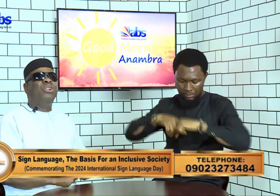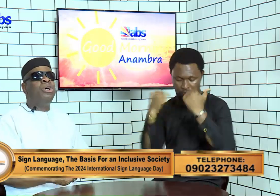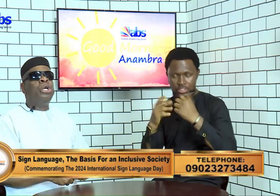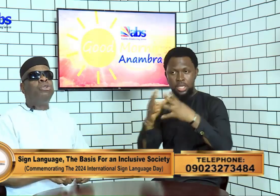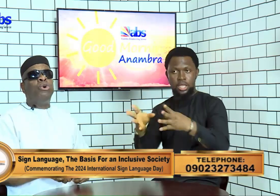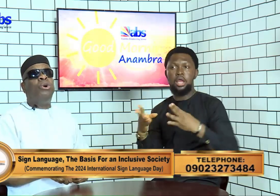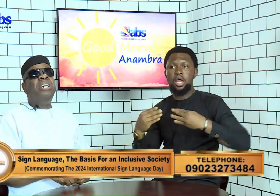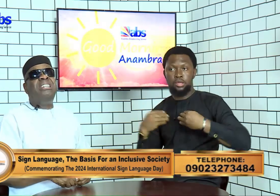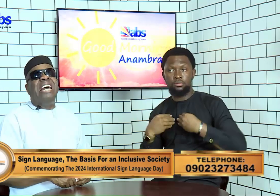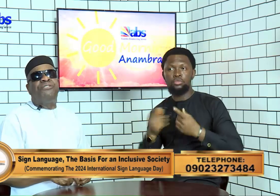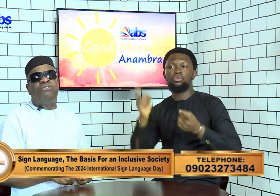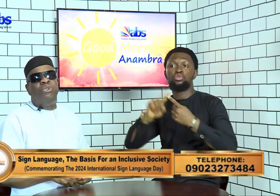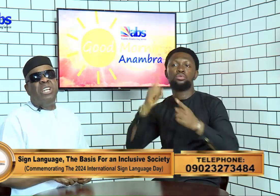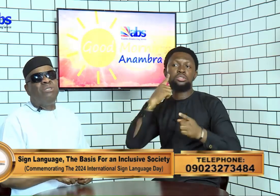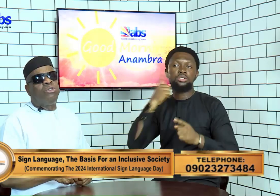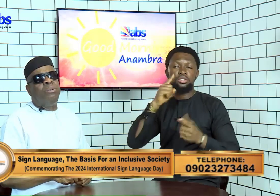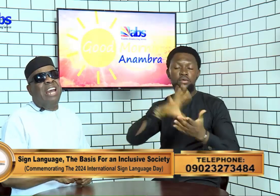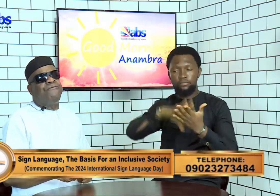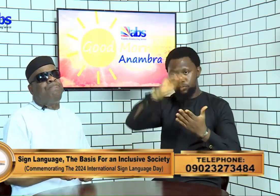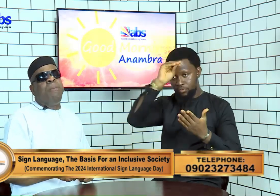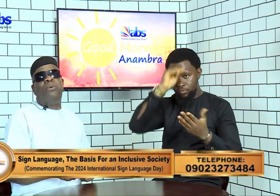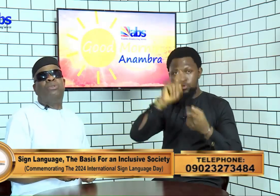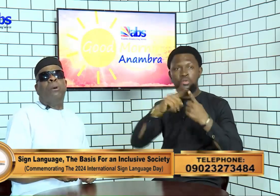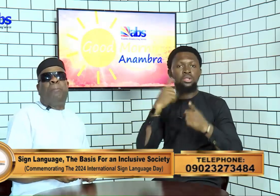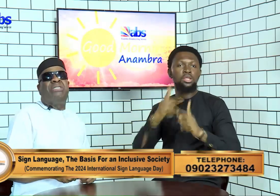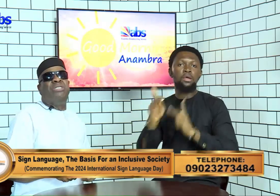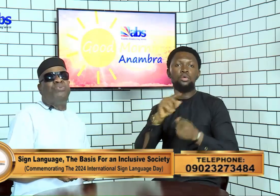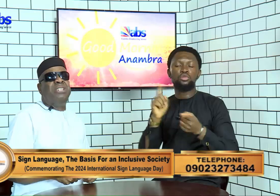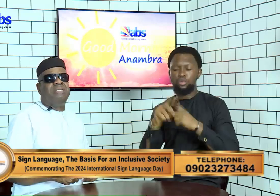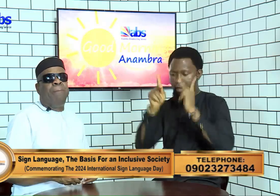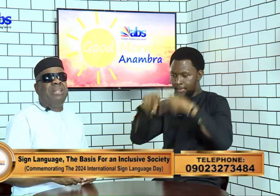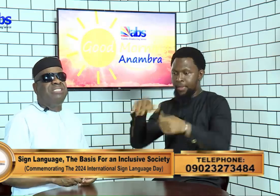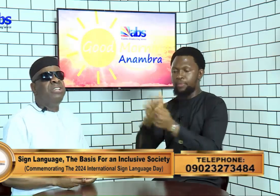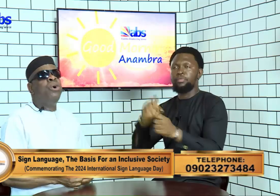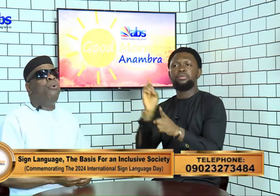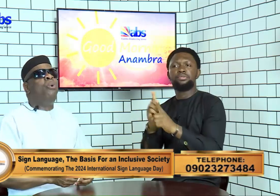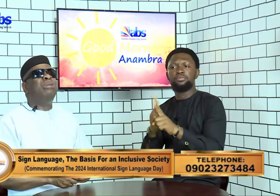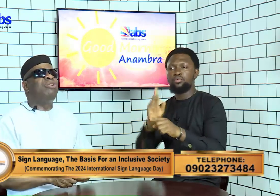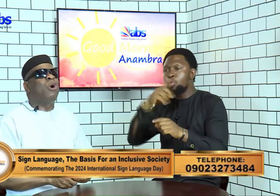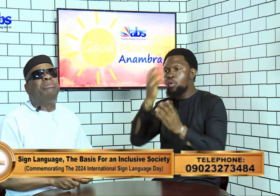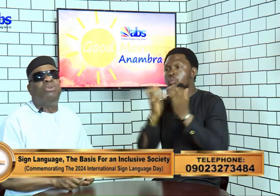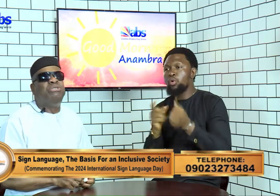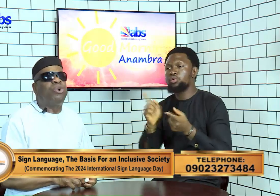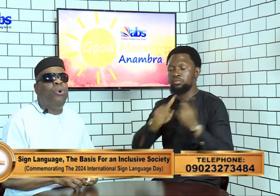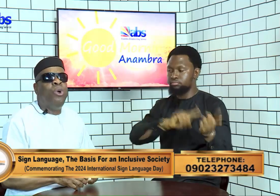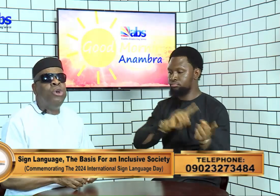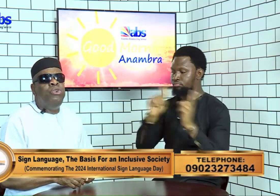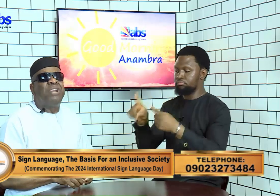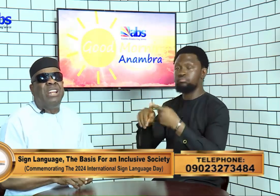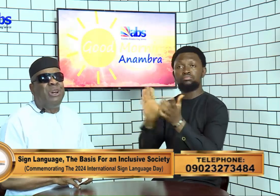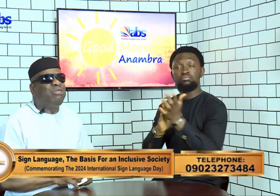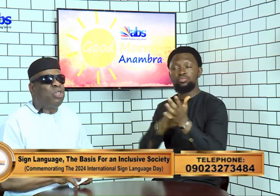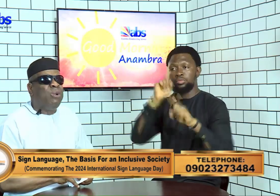admission to deaf students, to deaf people, to persons with disabilities who want to come to the school.